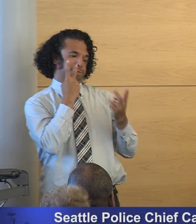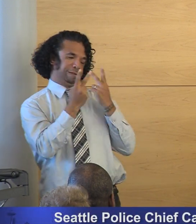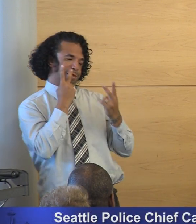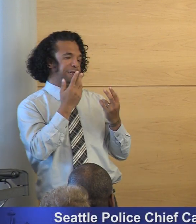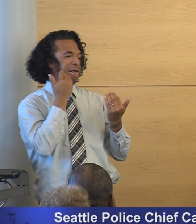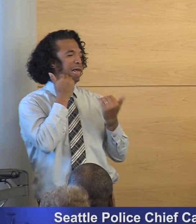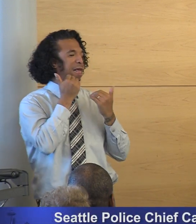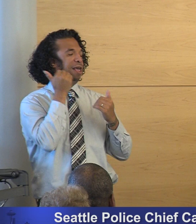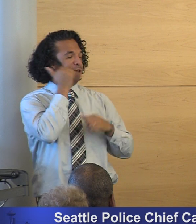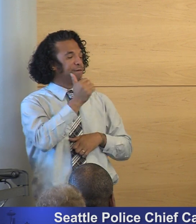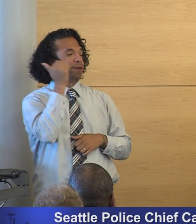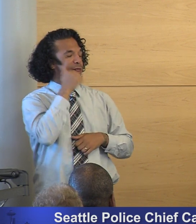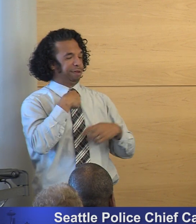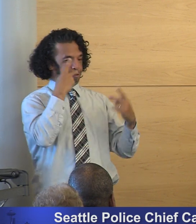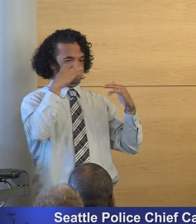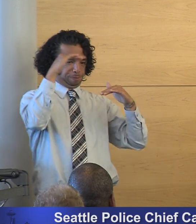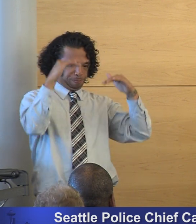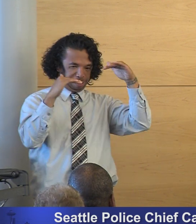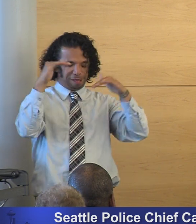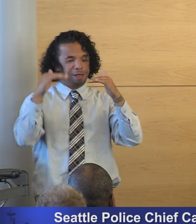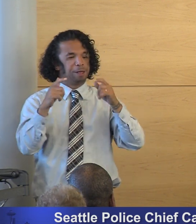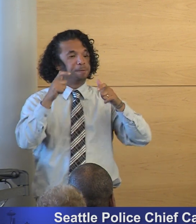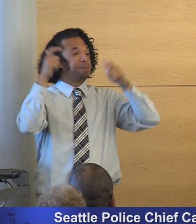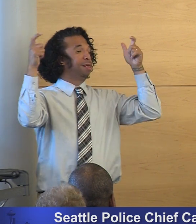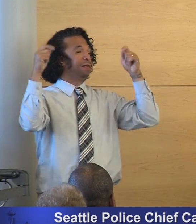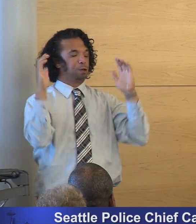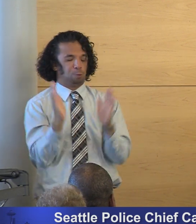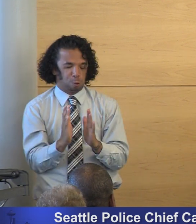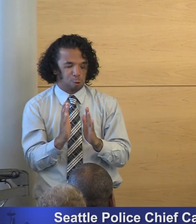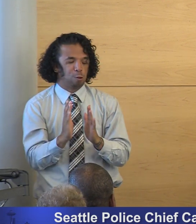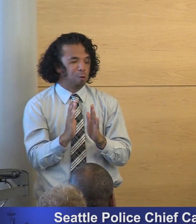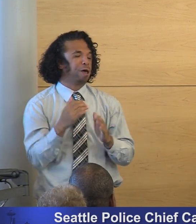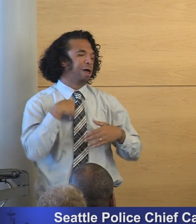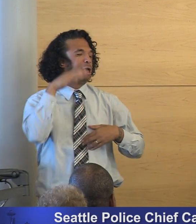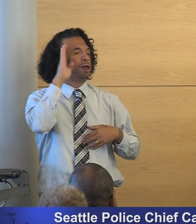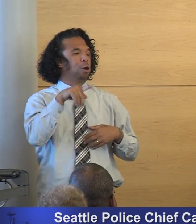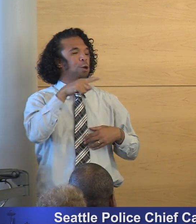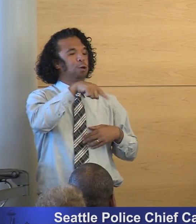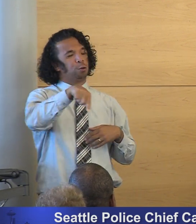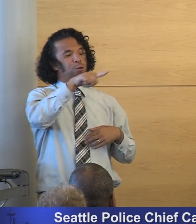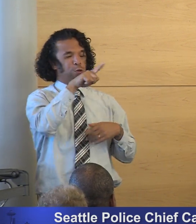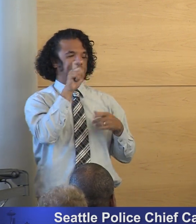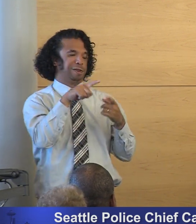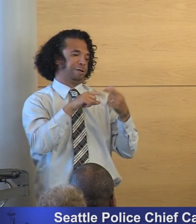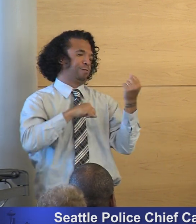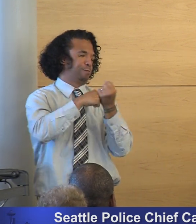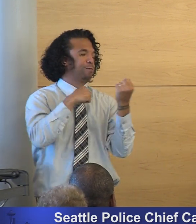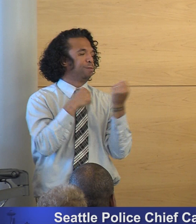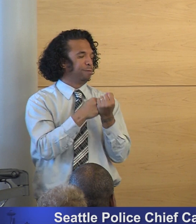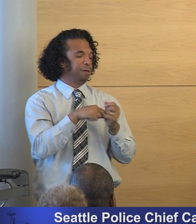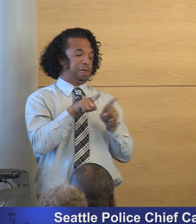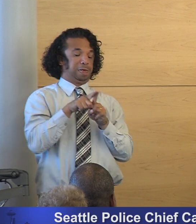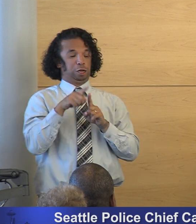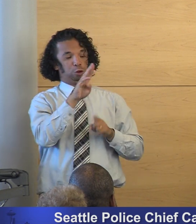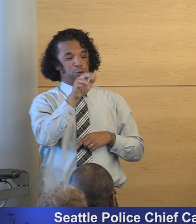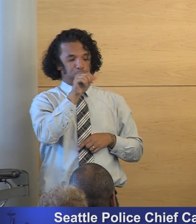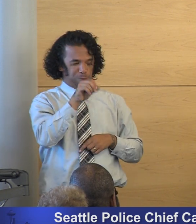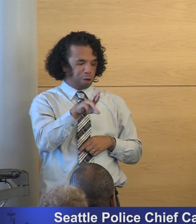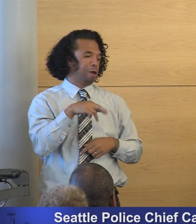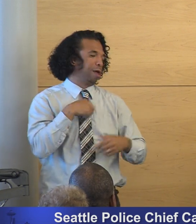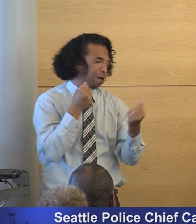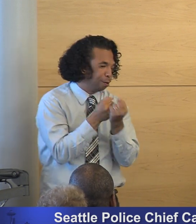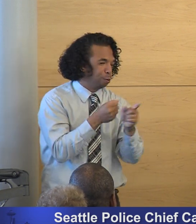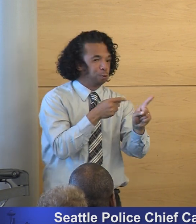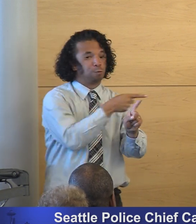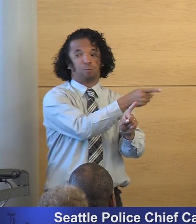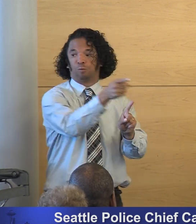balance that in big ways and small ways. I know you're going to need all of us supporting you, and you have my pledge as your mayor. I support you, and I know from